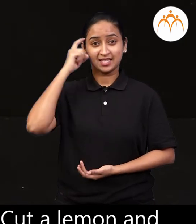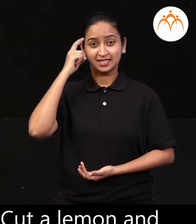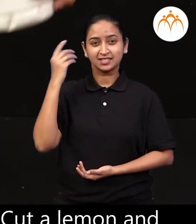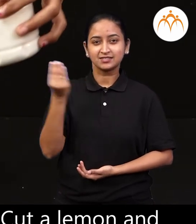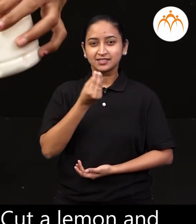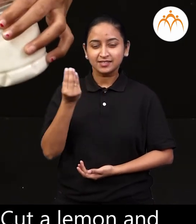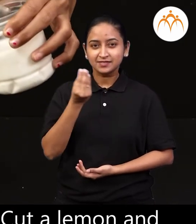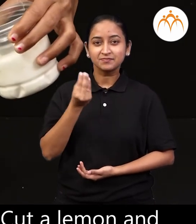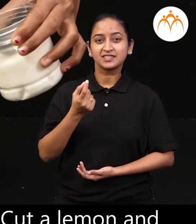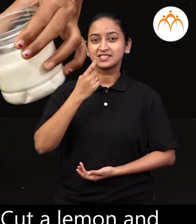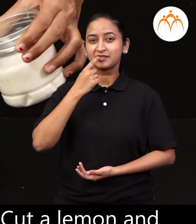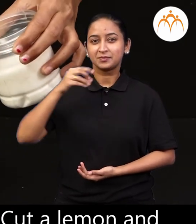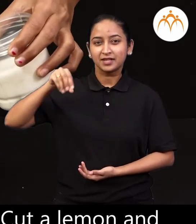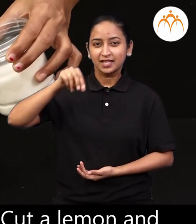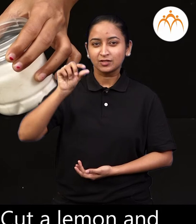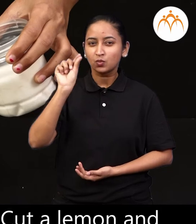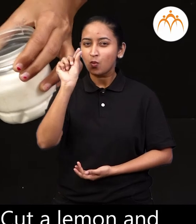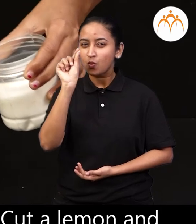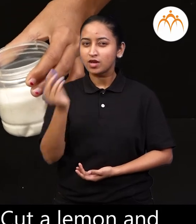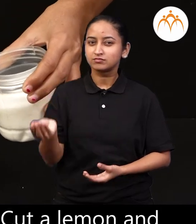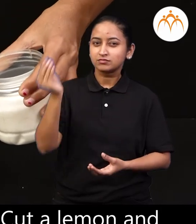Then add a pinch of salt.